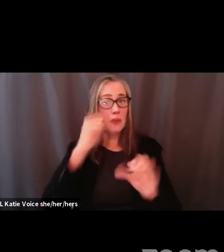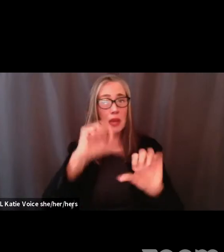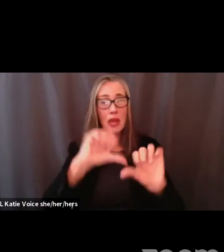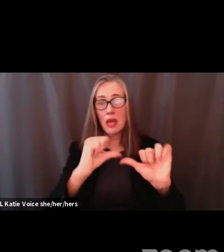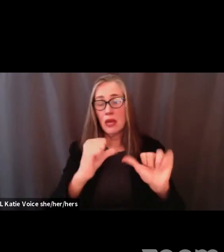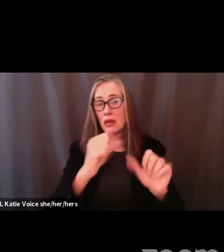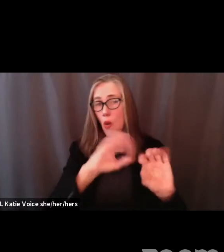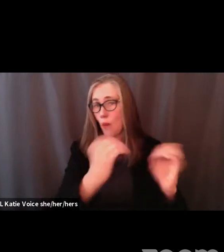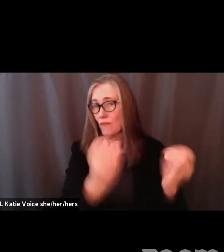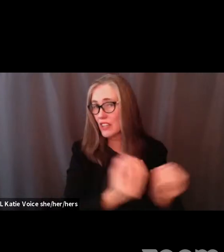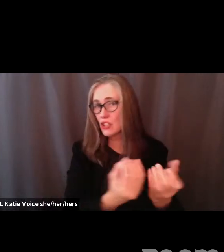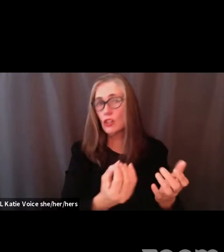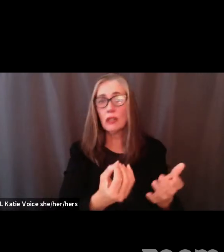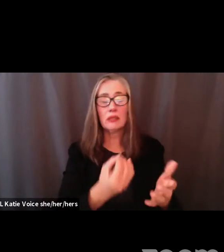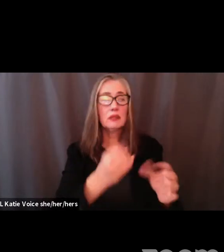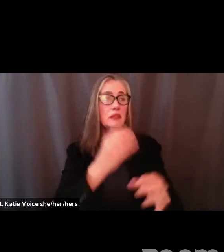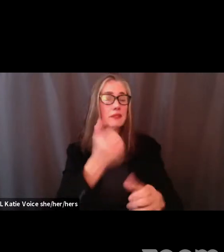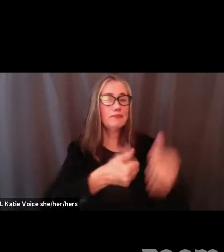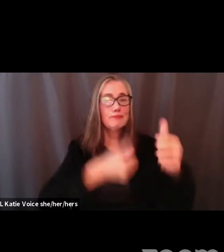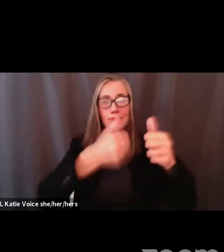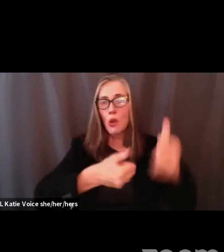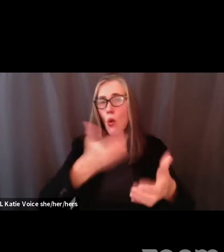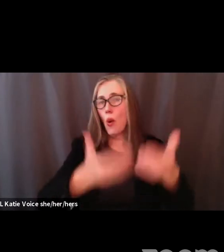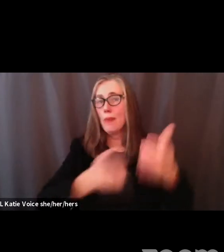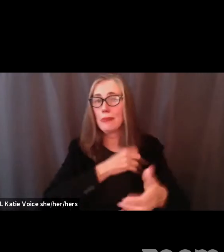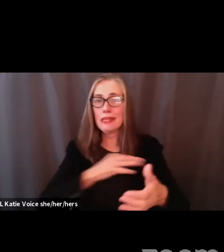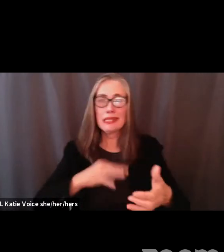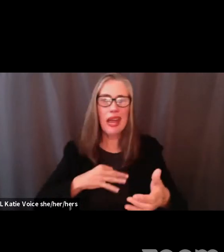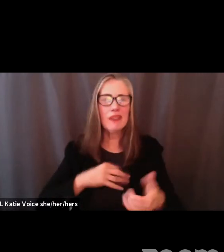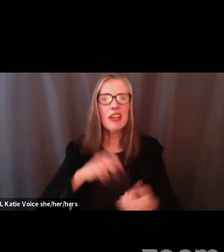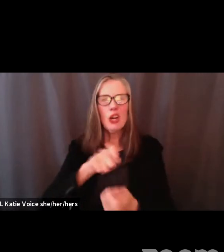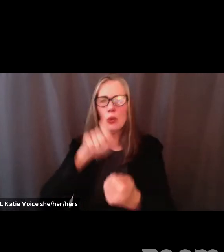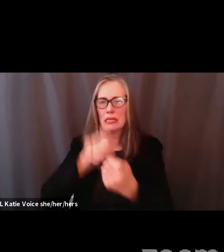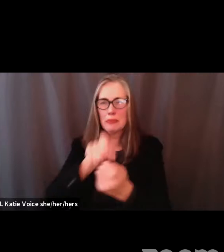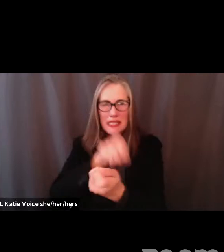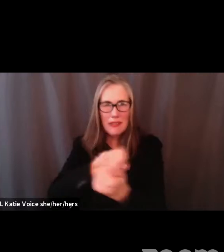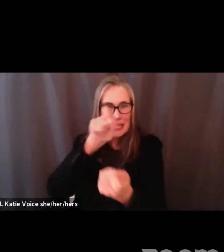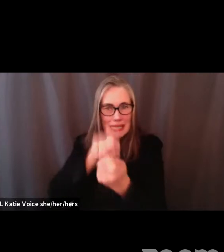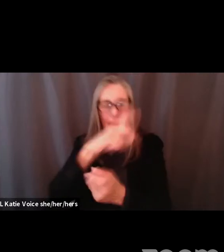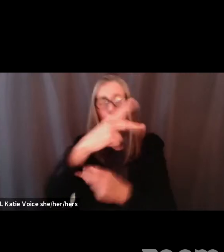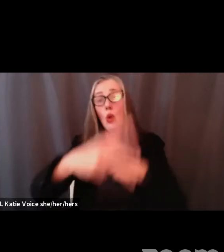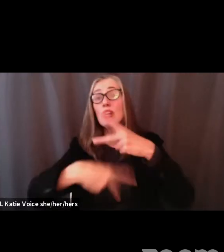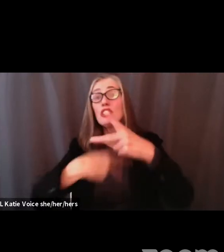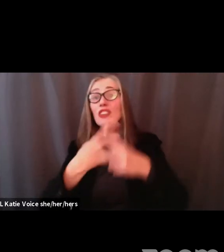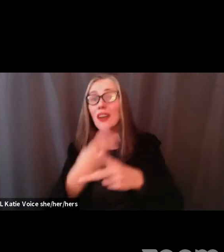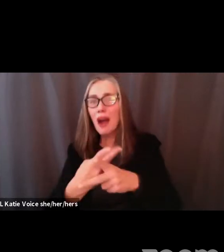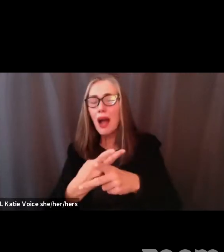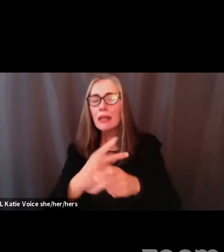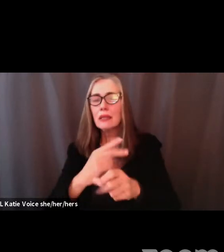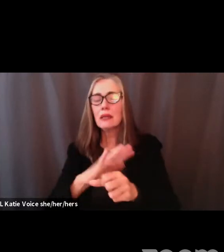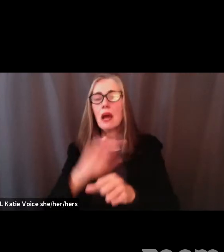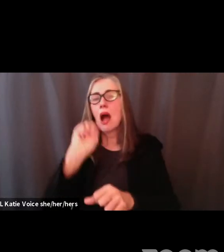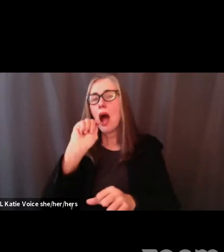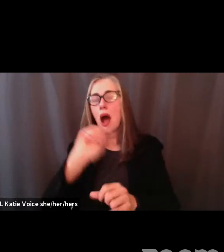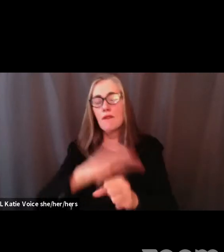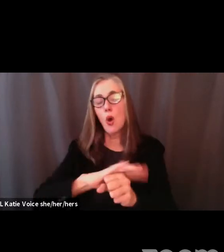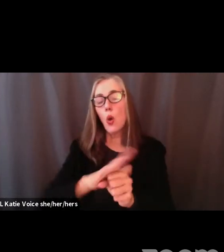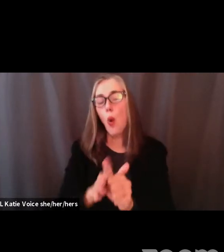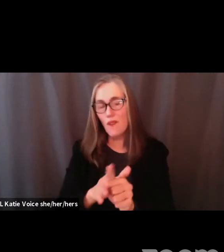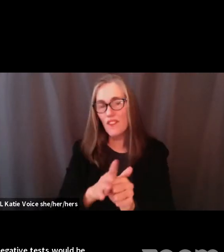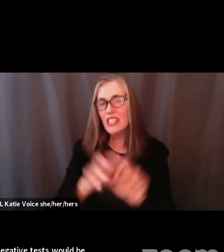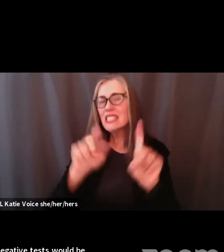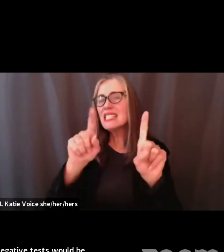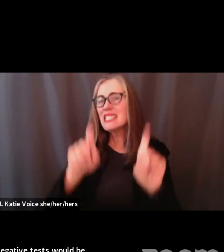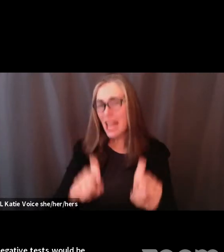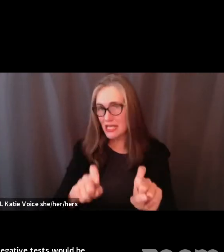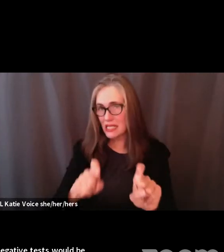specify which kinds of COVID tests, negative tests, would be acceptable. So just pointing that out. Okay,